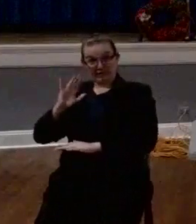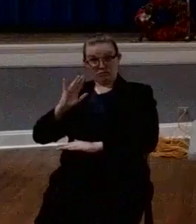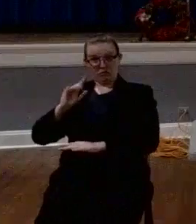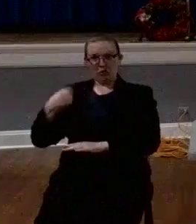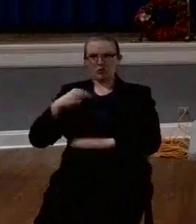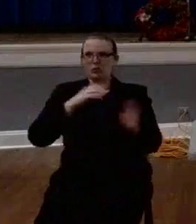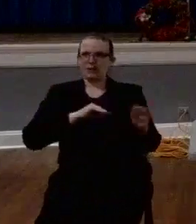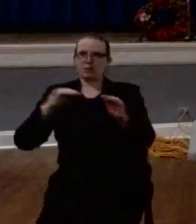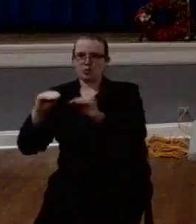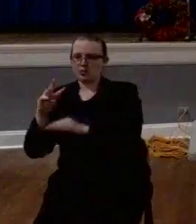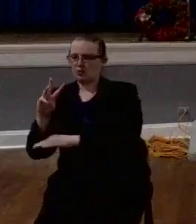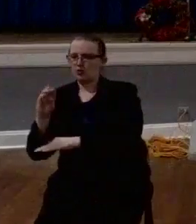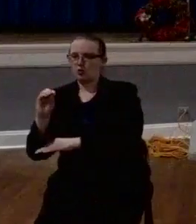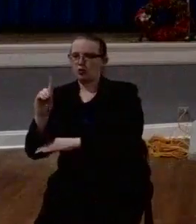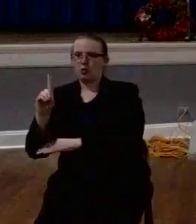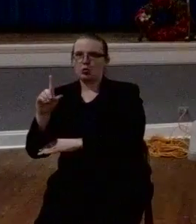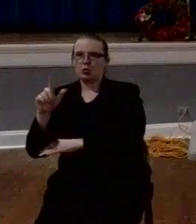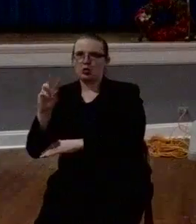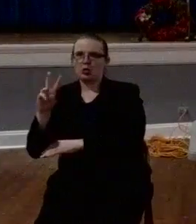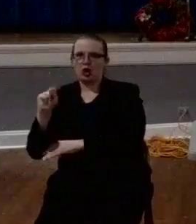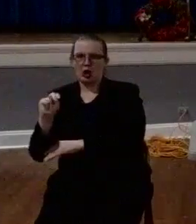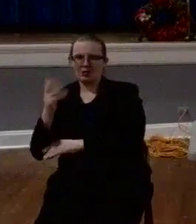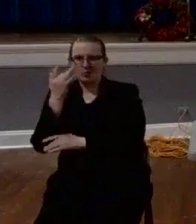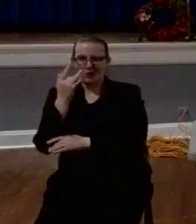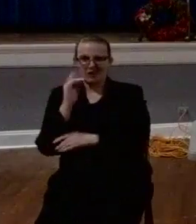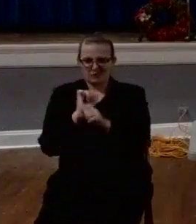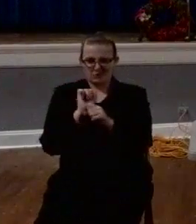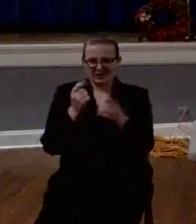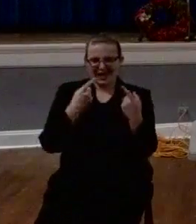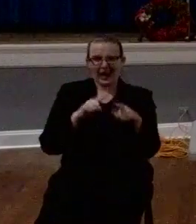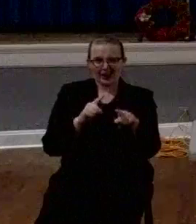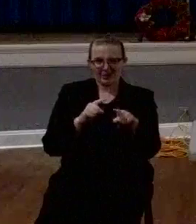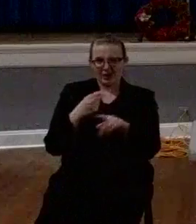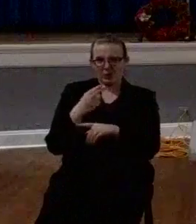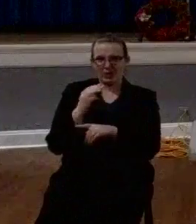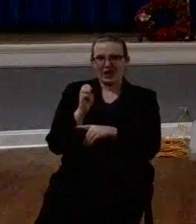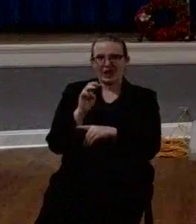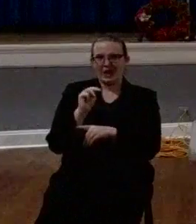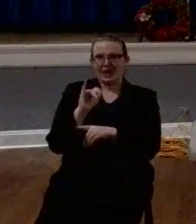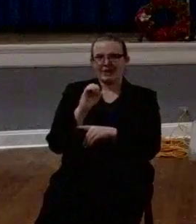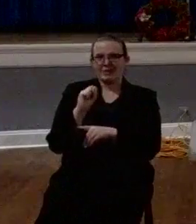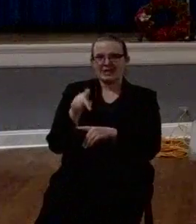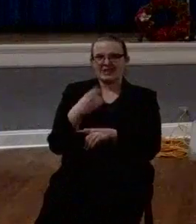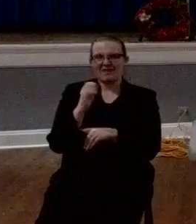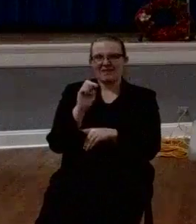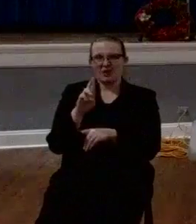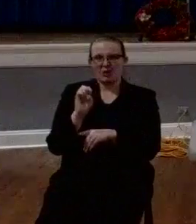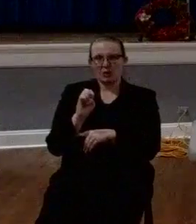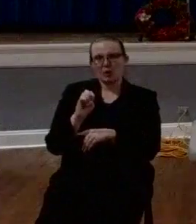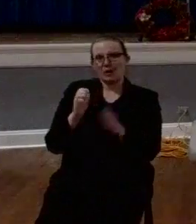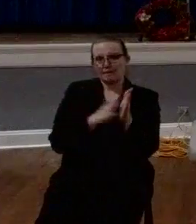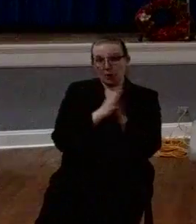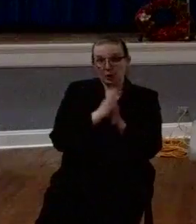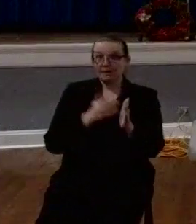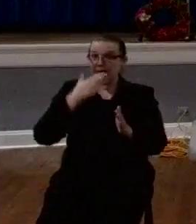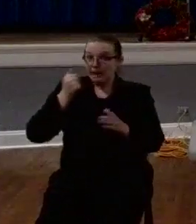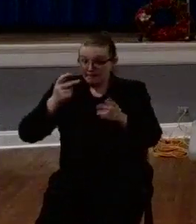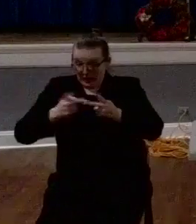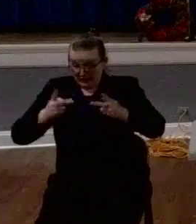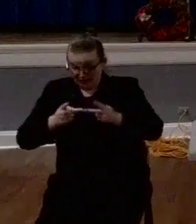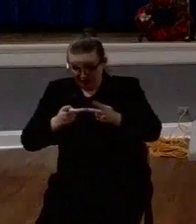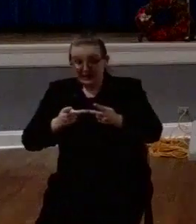them over to Woodlawn for a couple of years because of work being done on Hemisphere Park. So the number one place to see